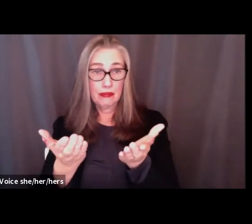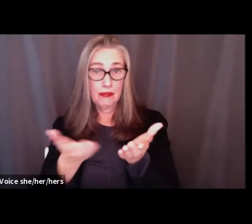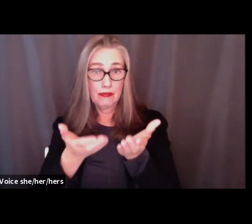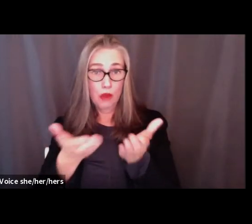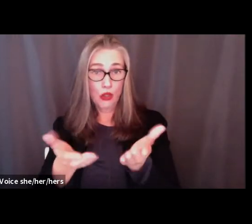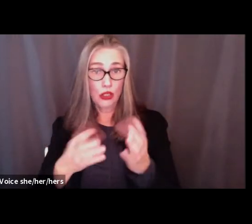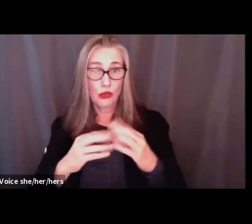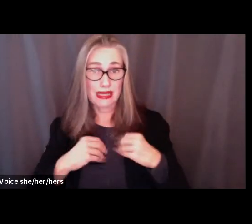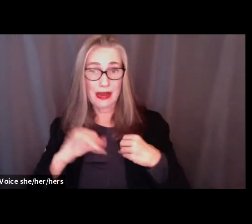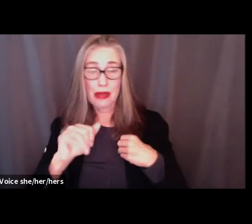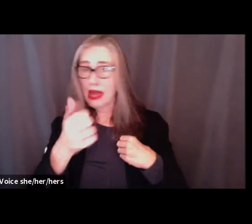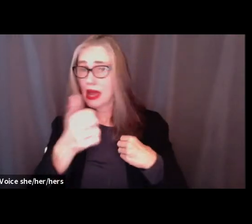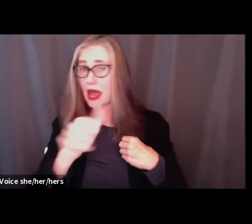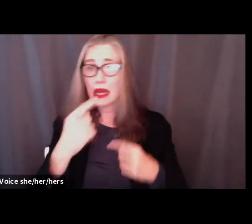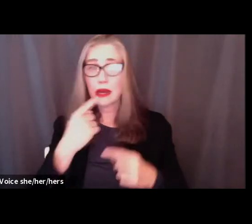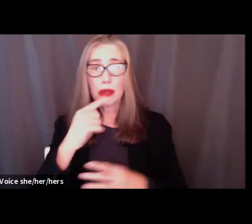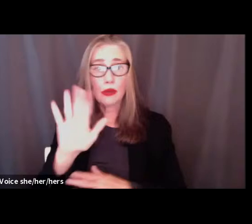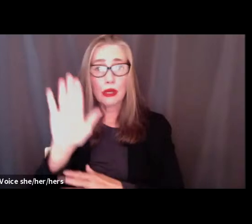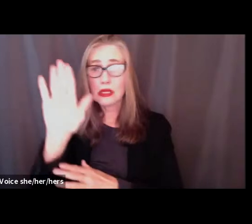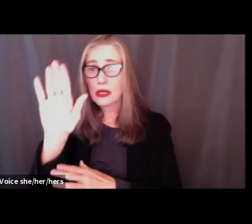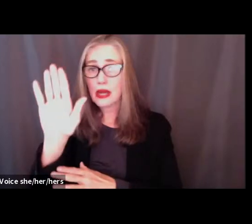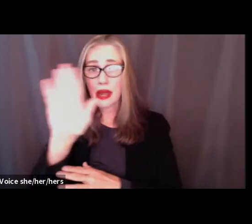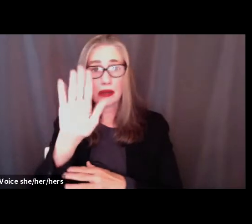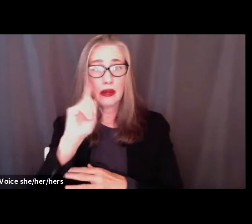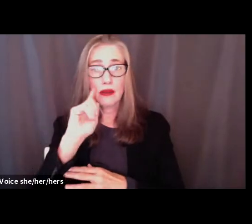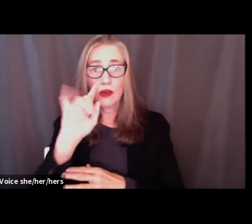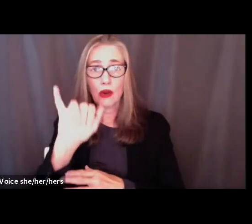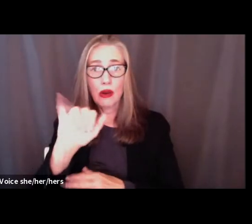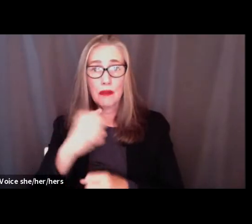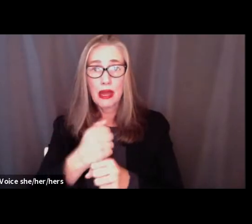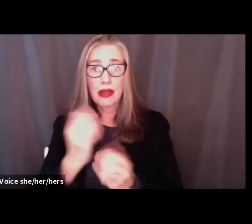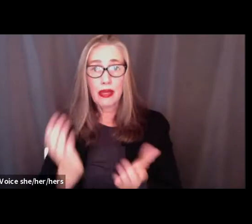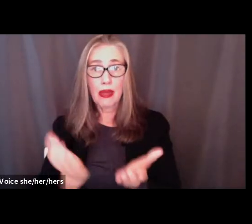Is anyone raising their hand in order to make that motion?